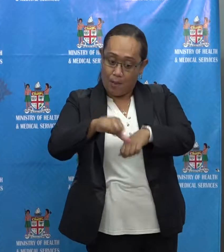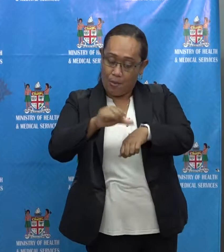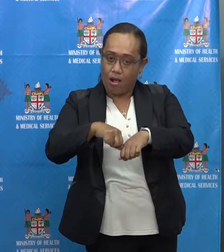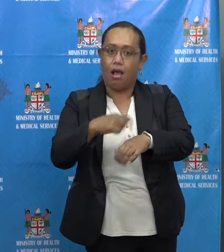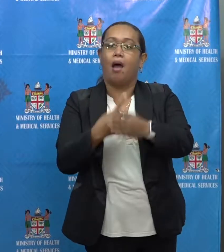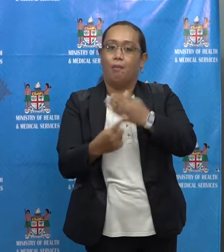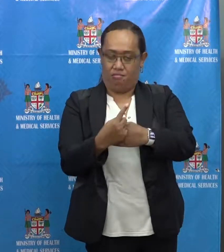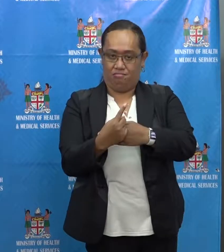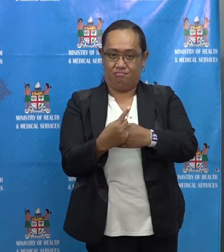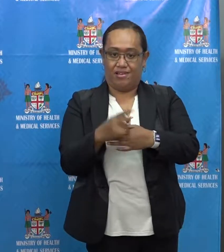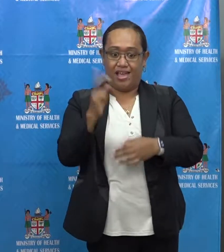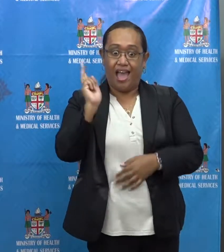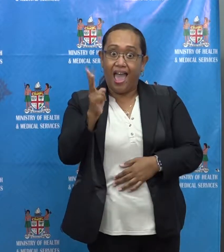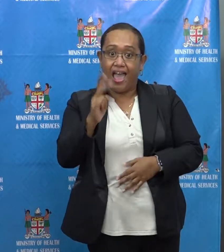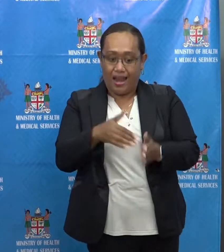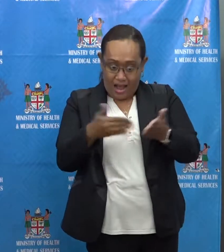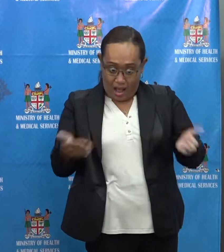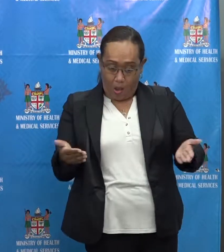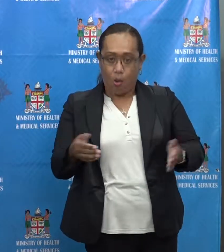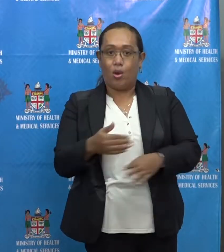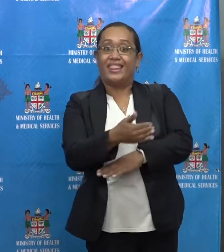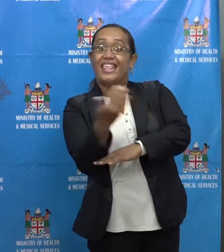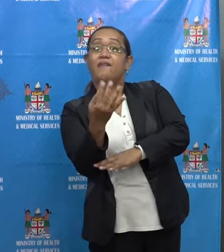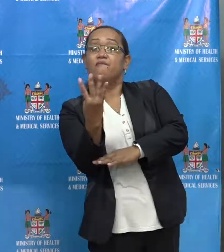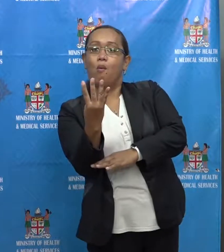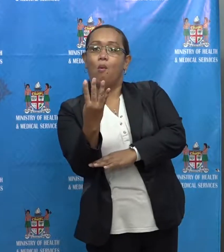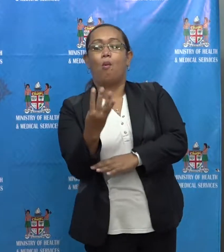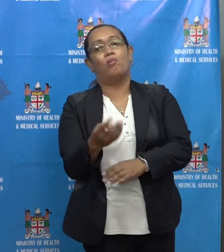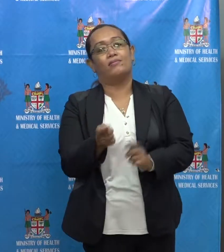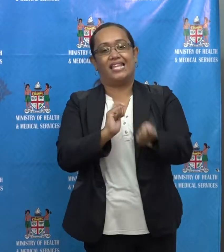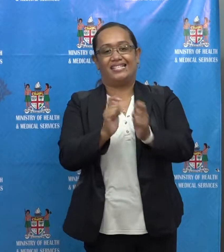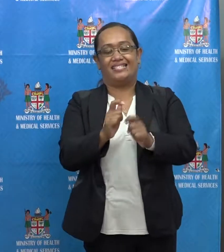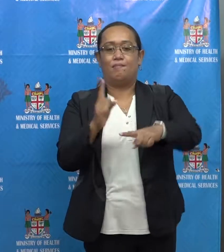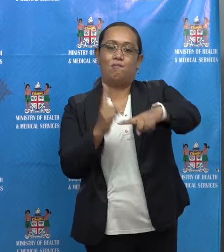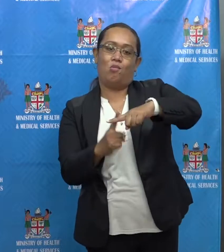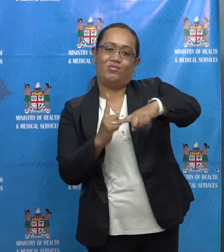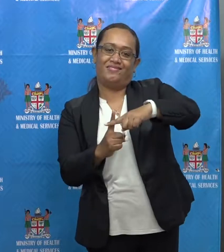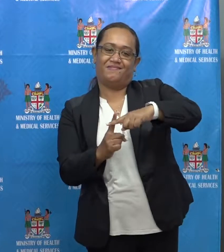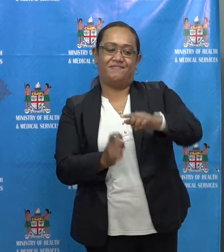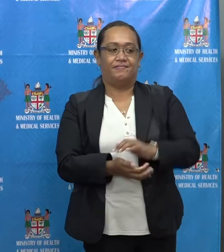And now she has tested positive on day 4 of quarantine.